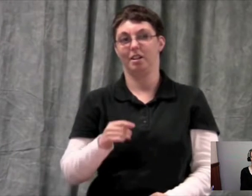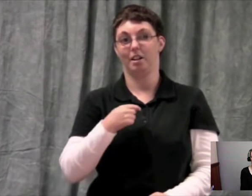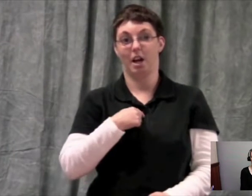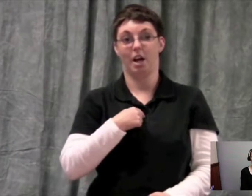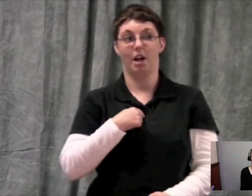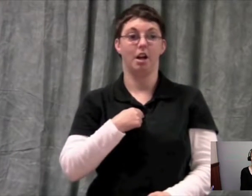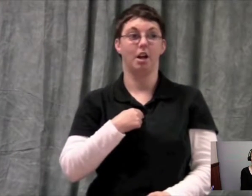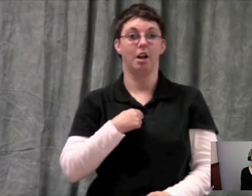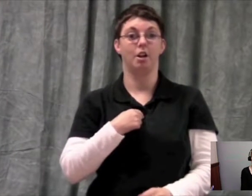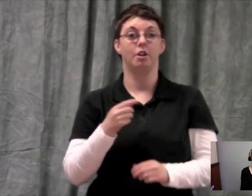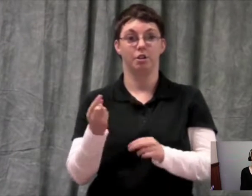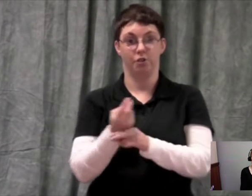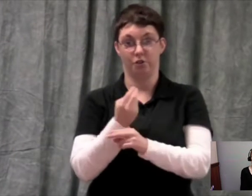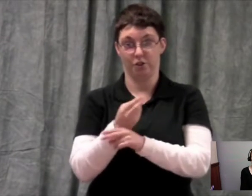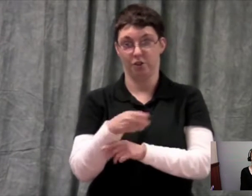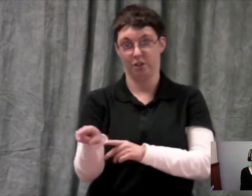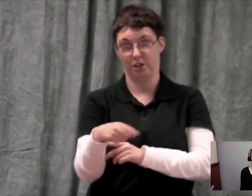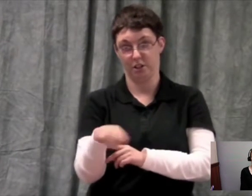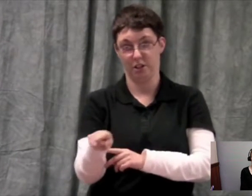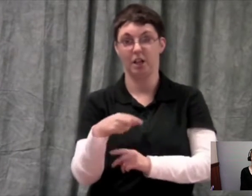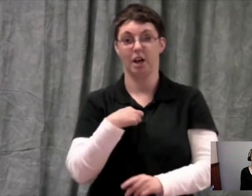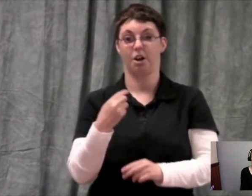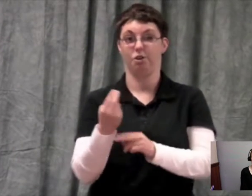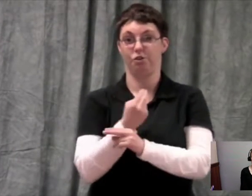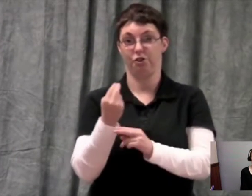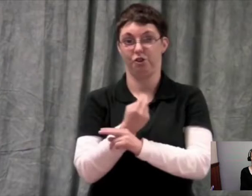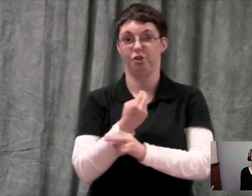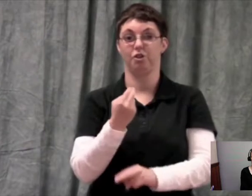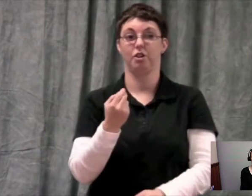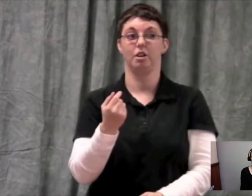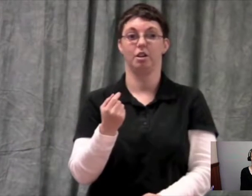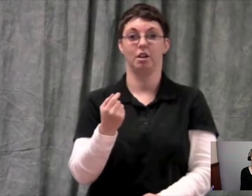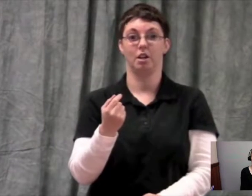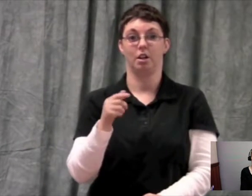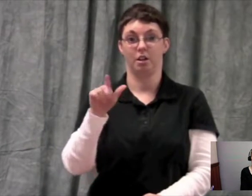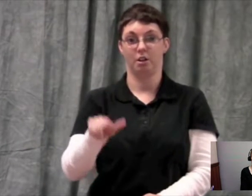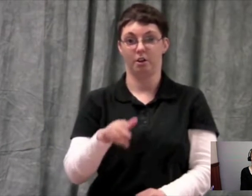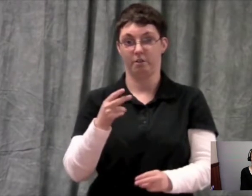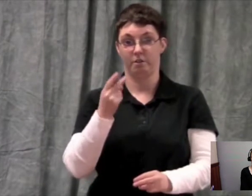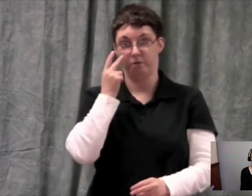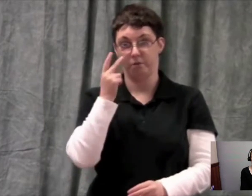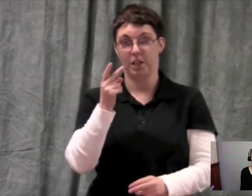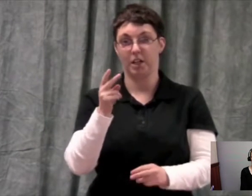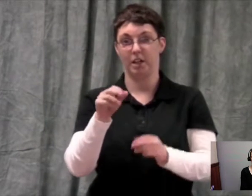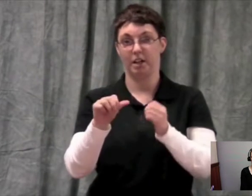I use a walking stick to get around. I also use low visual technology to assist me.